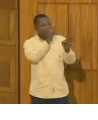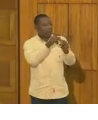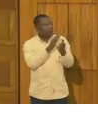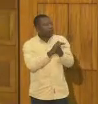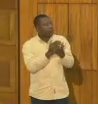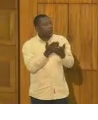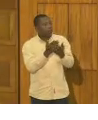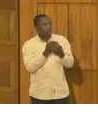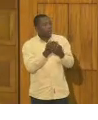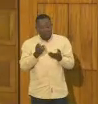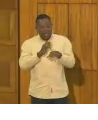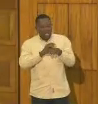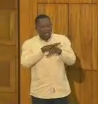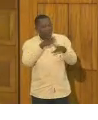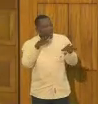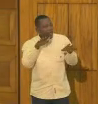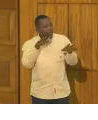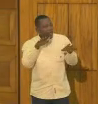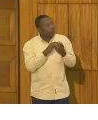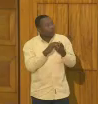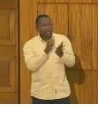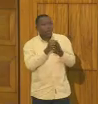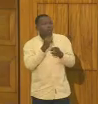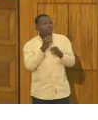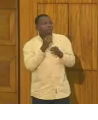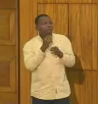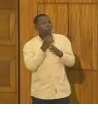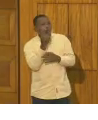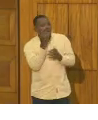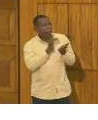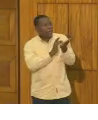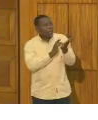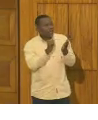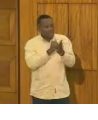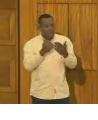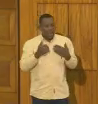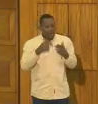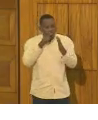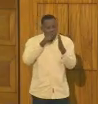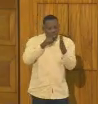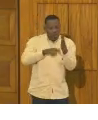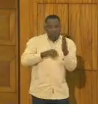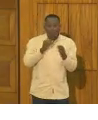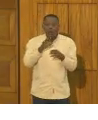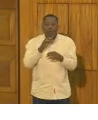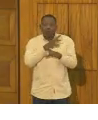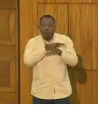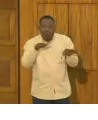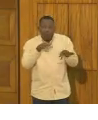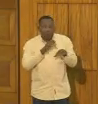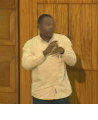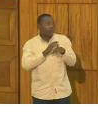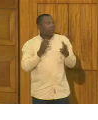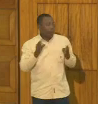effects, only vaccines that have no or mild side effects were accepted by the participants.